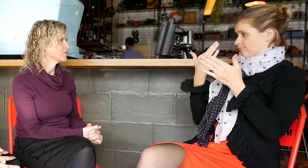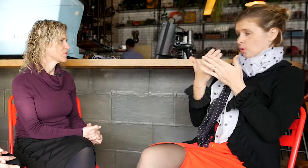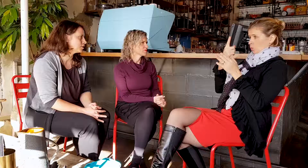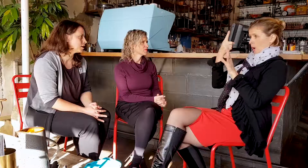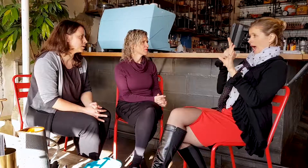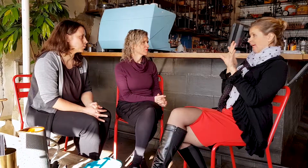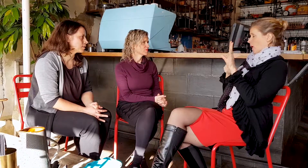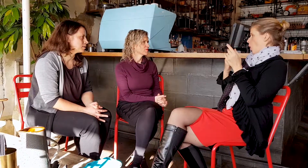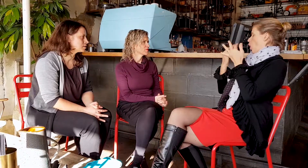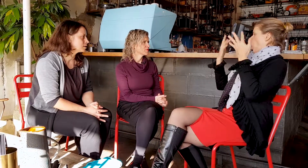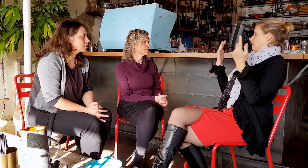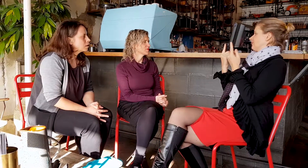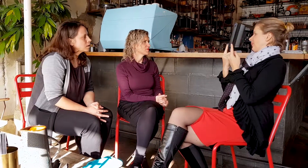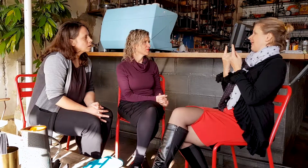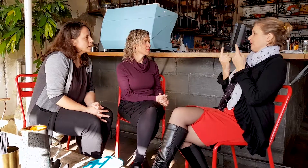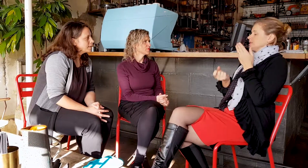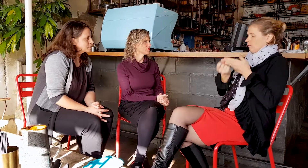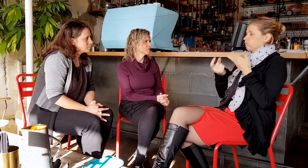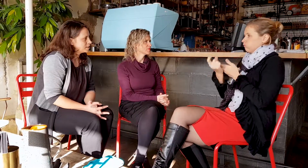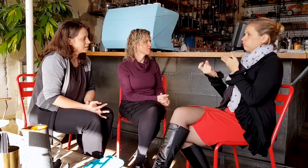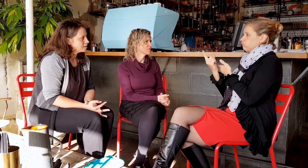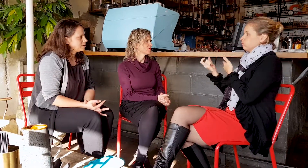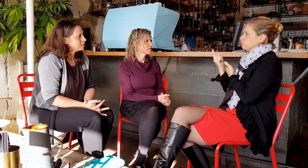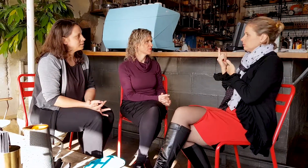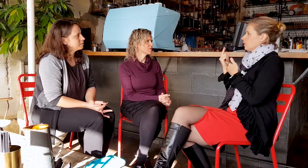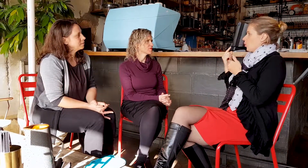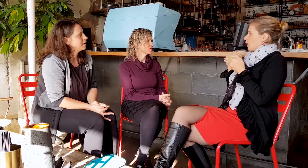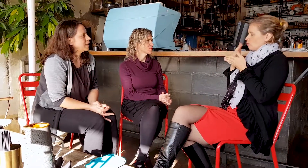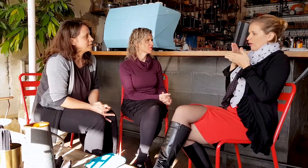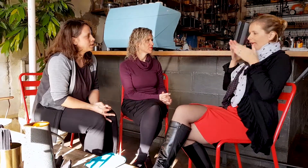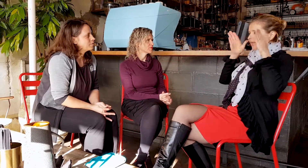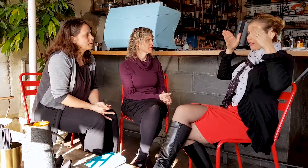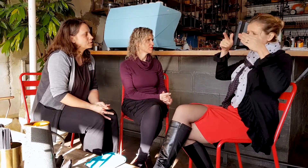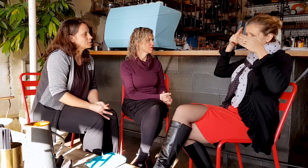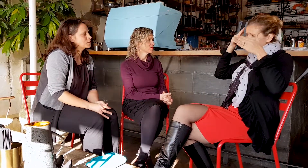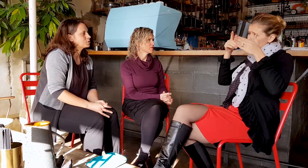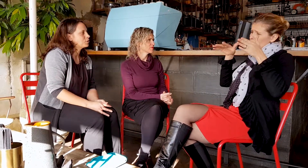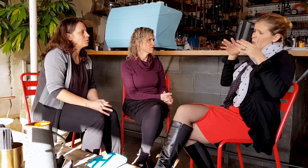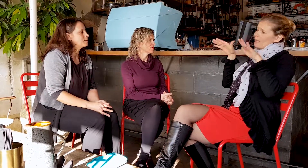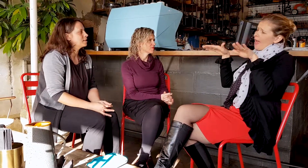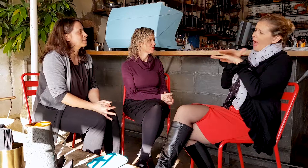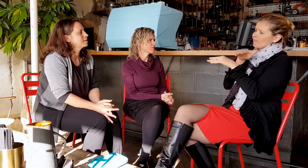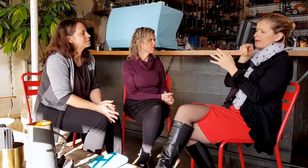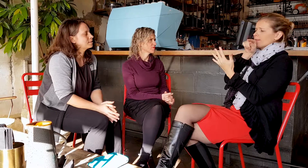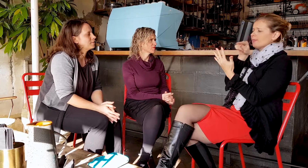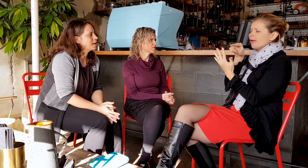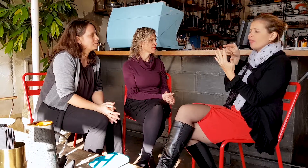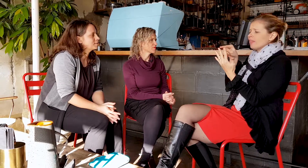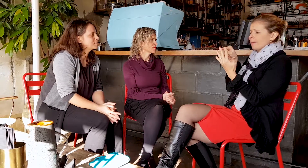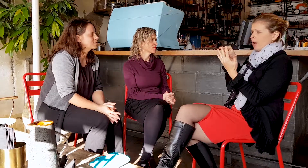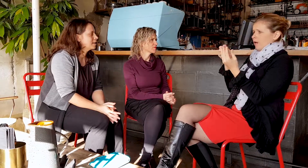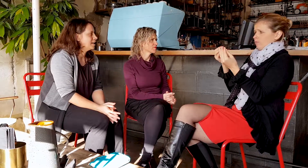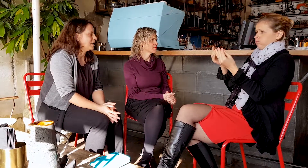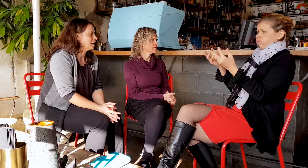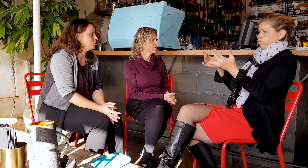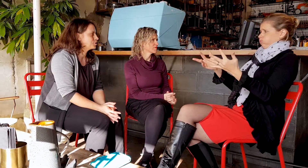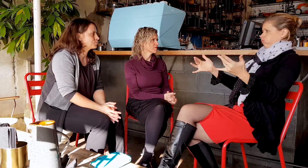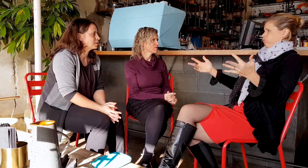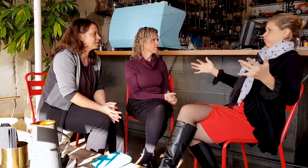get going with it. It's been a year, and there have been so many things that have happened, and you just